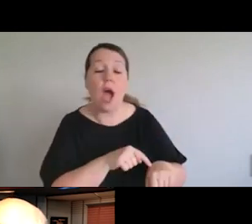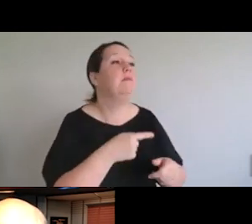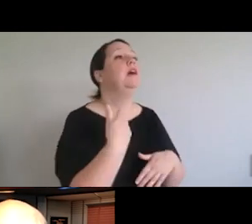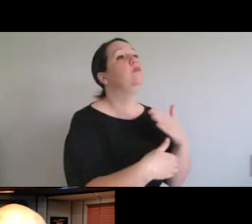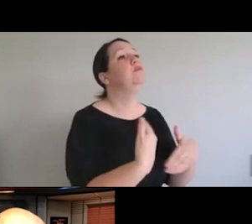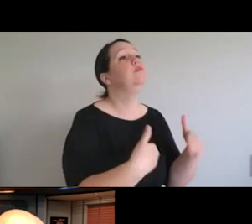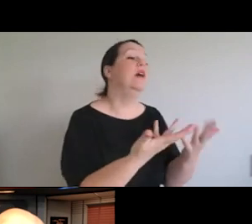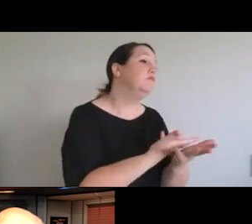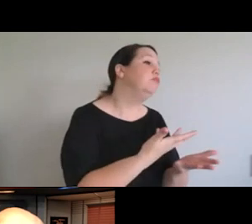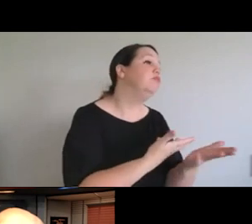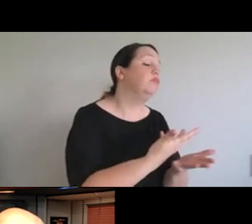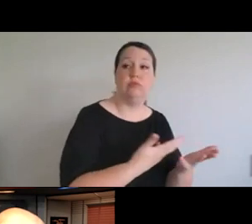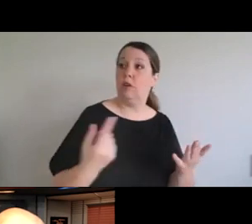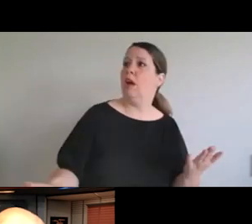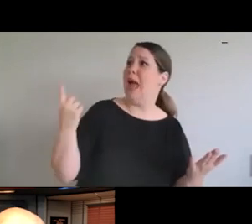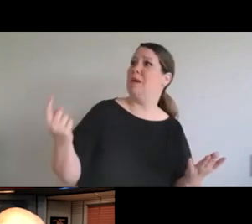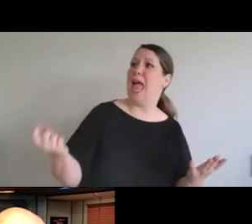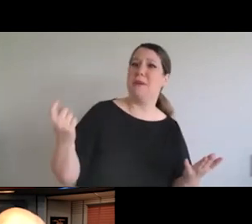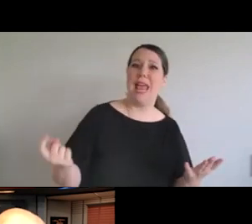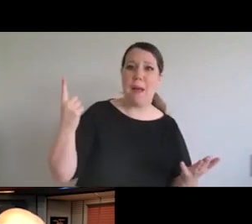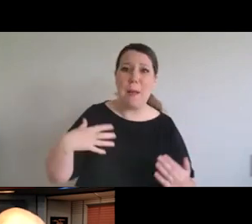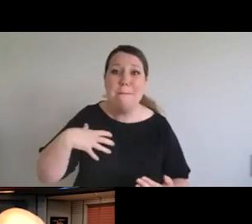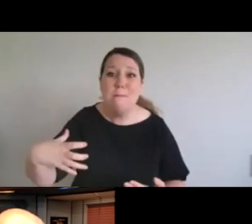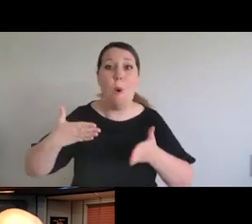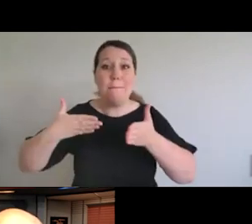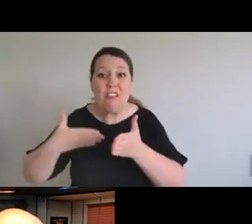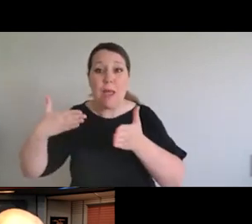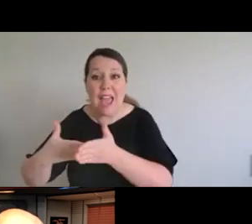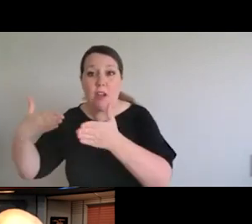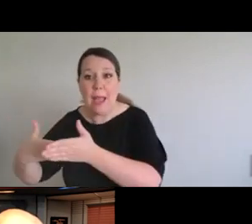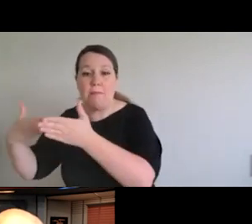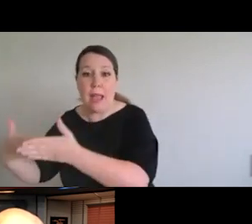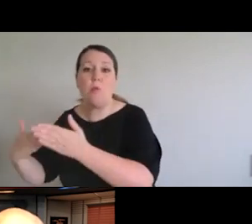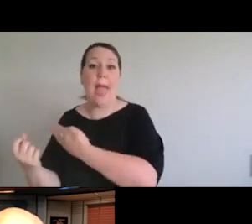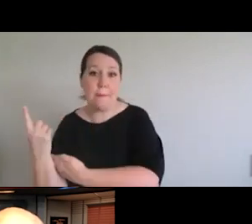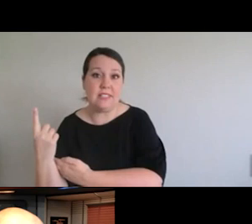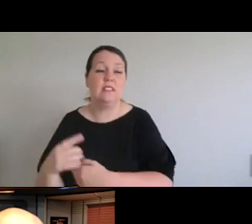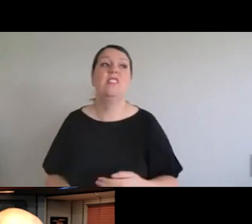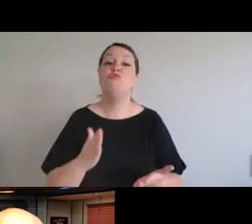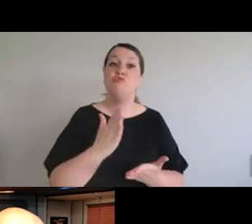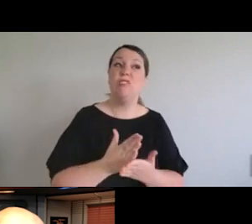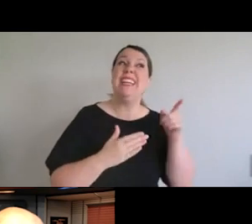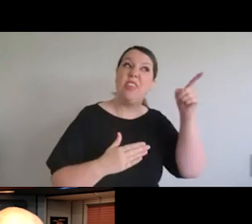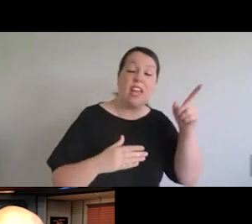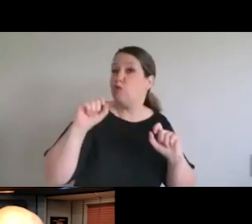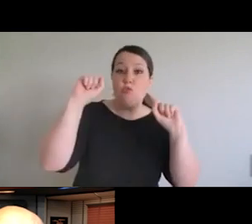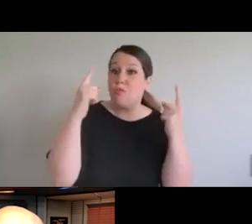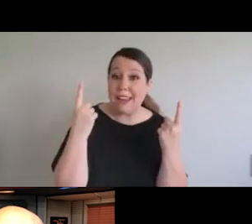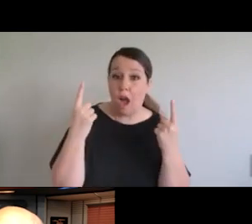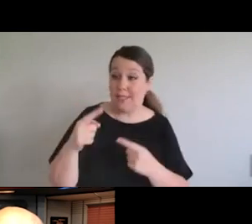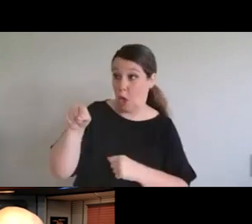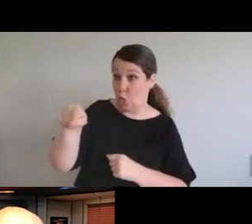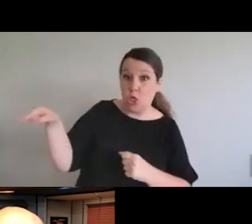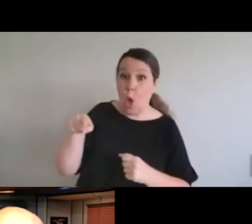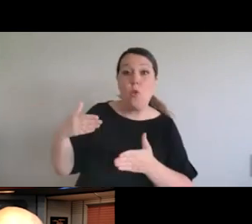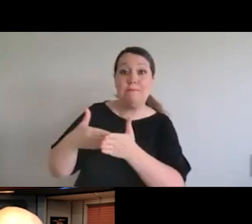created. And it's going to cost more to remove them. It would cost less to prevent them. So the regulatory